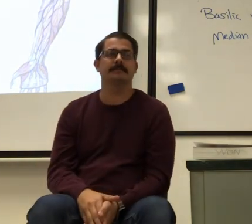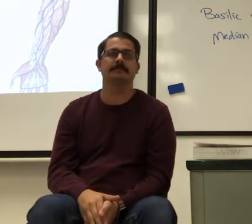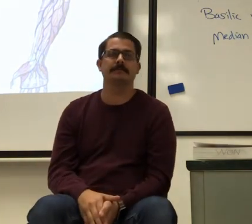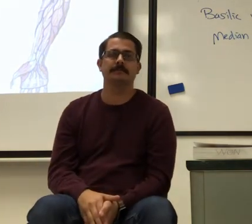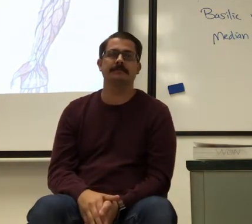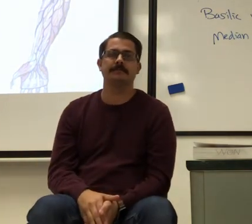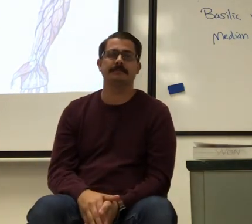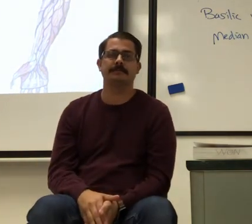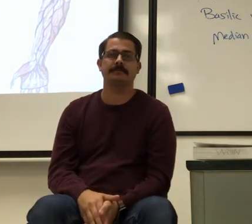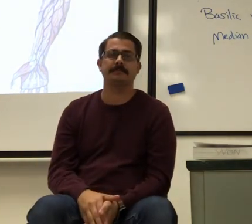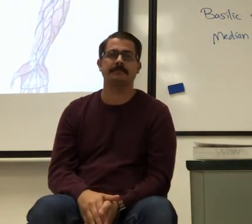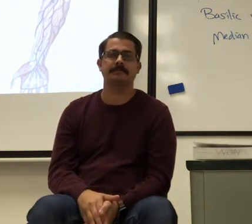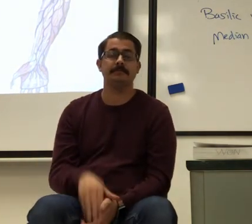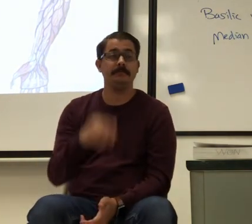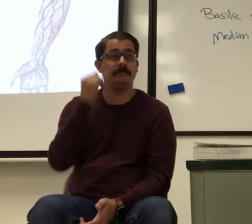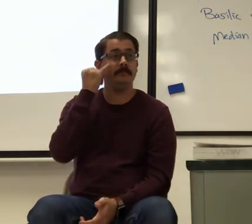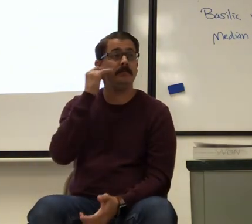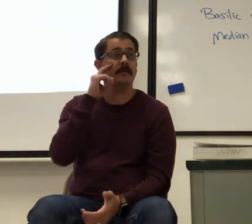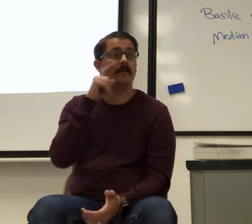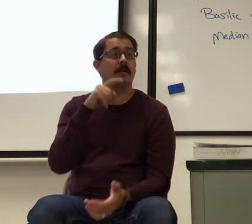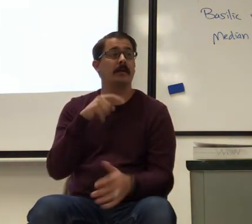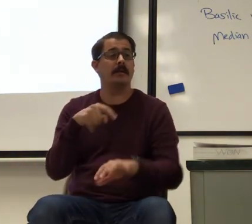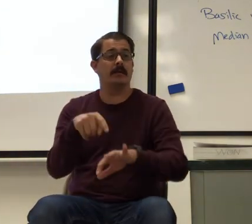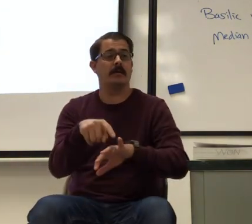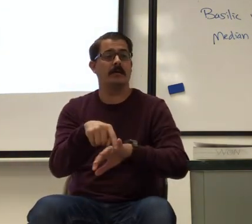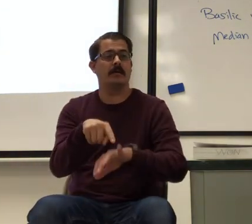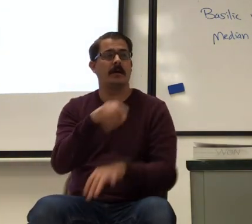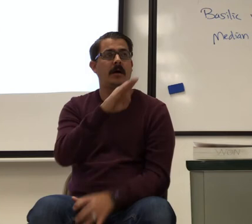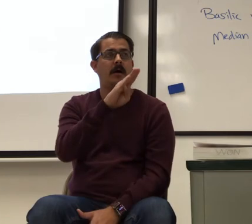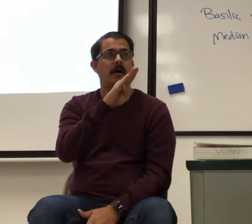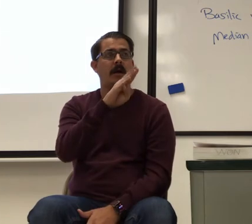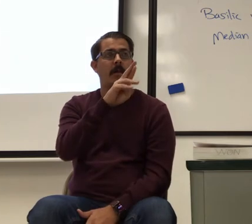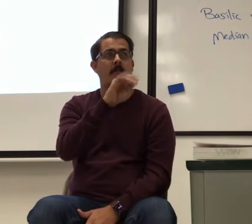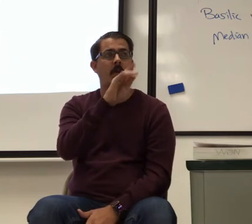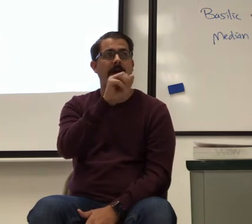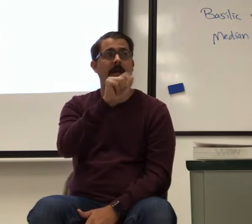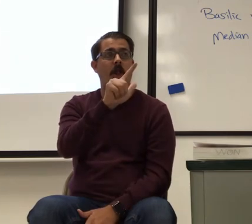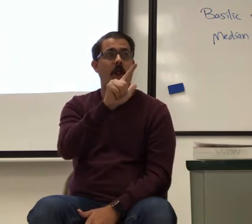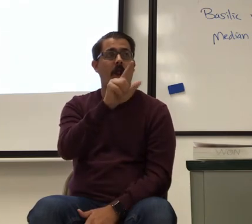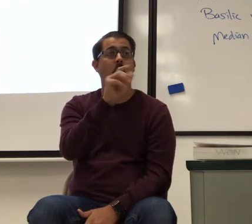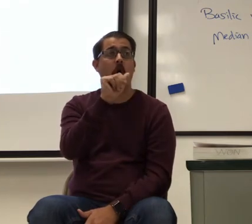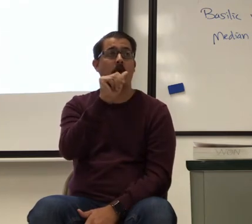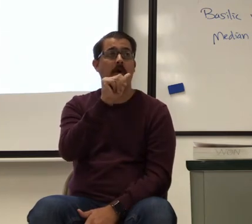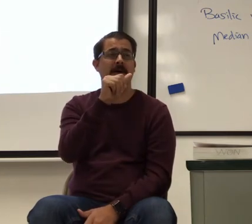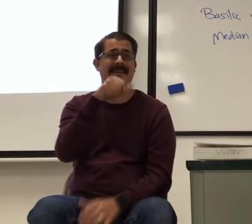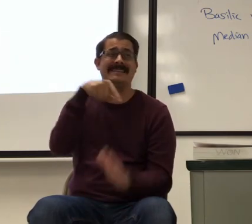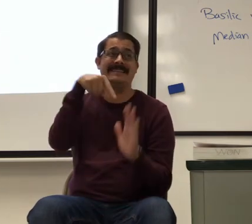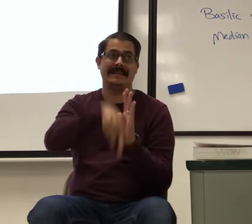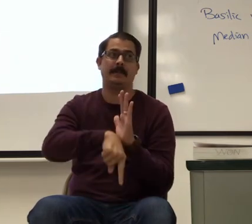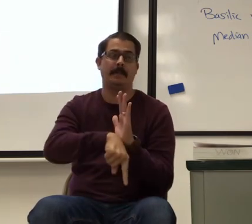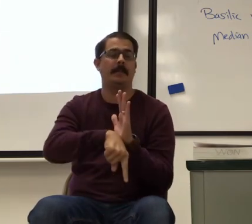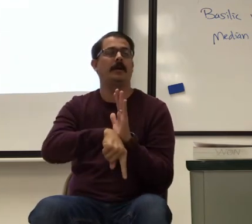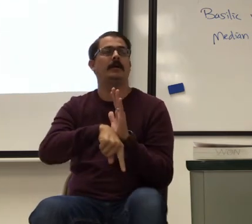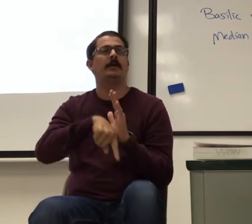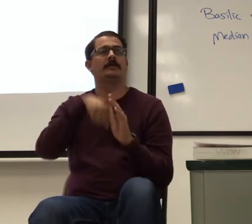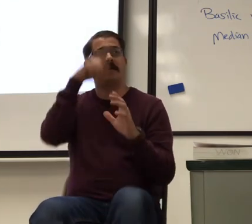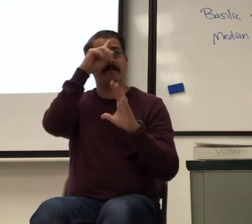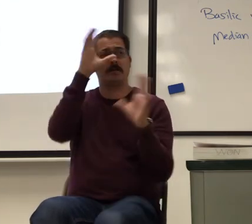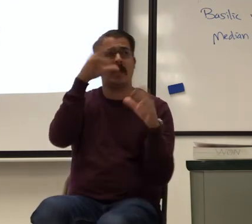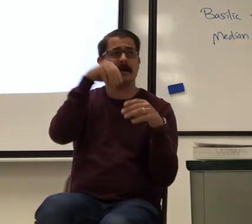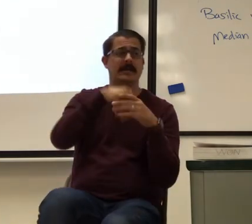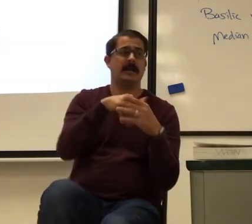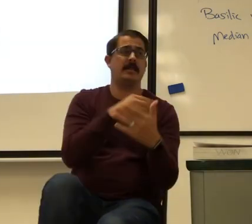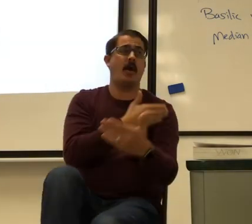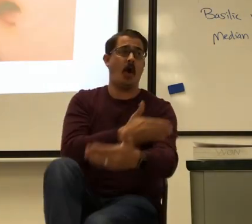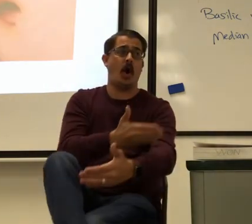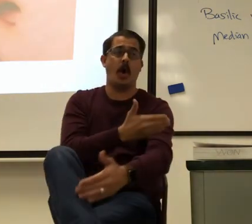Okay, so if you look at the brachial artery, you have to do a deep dissection. And just visualized in the arm,